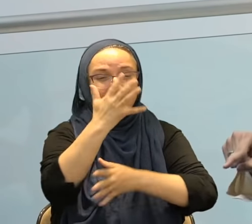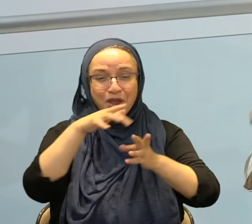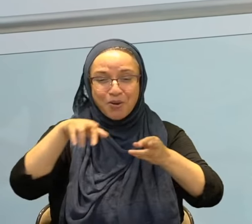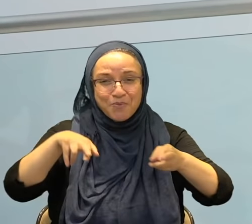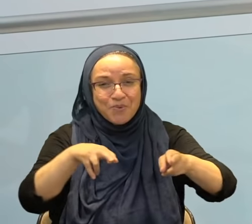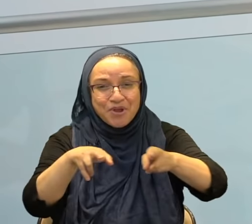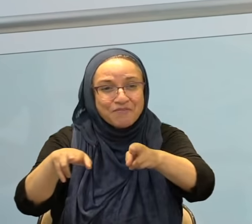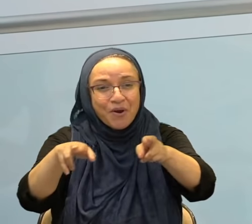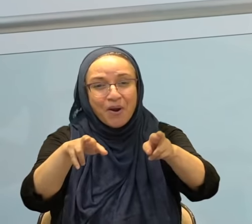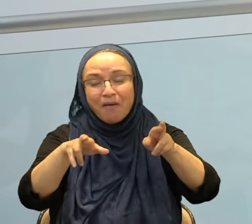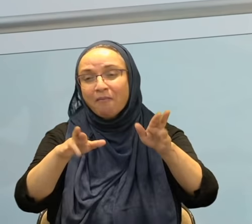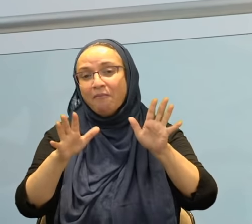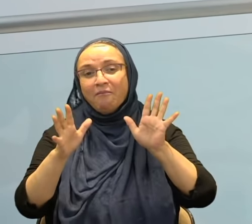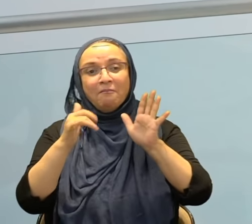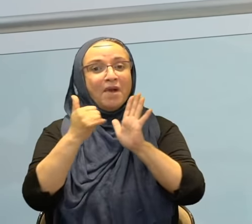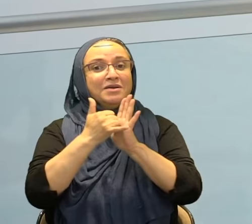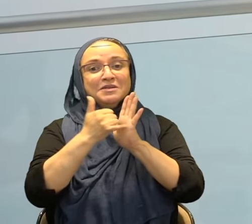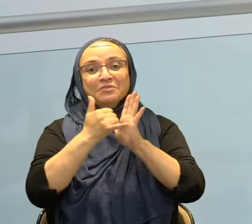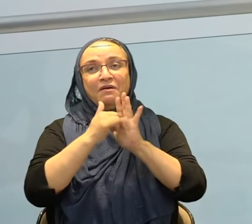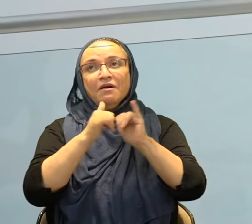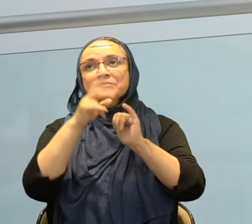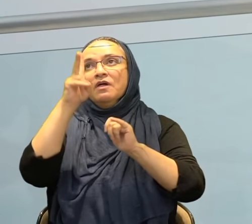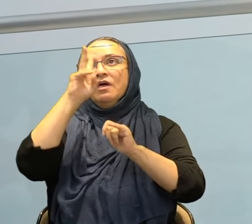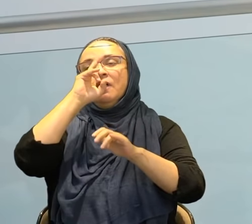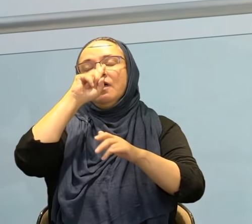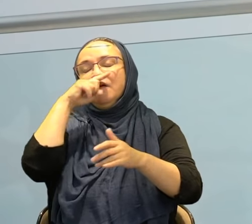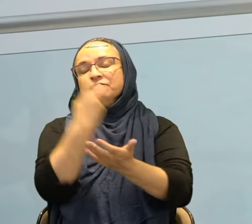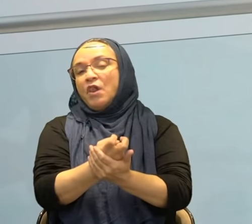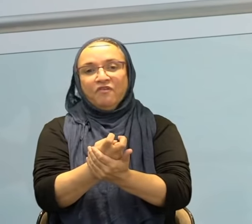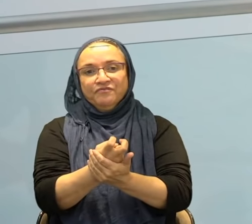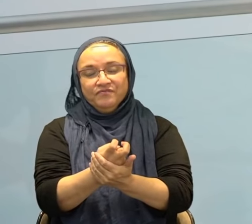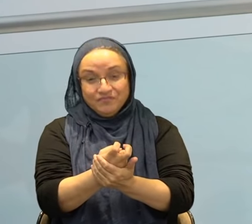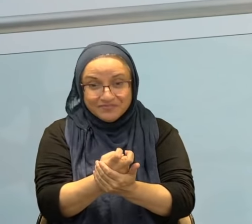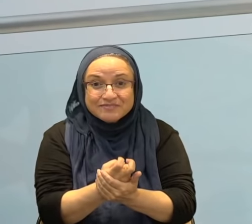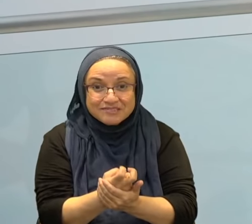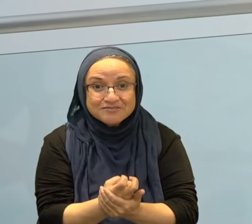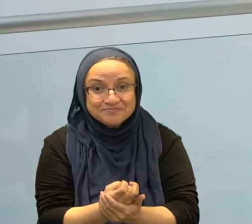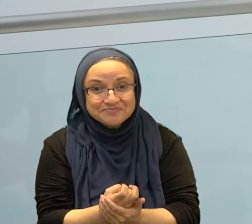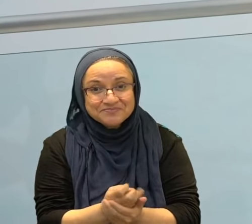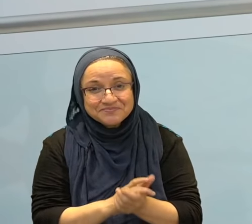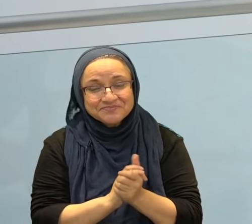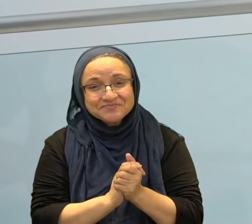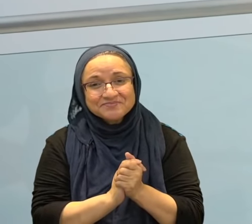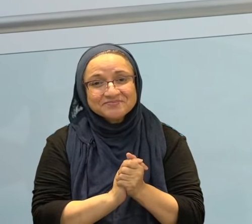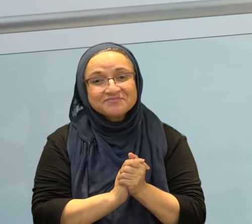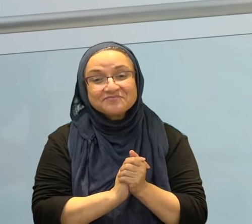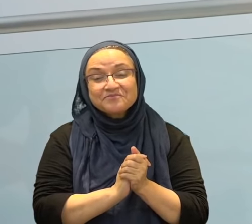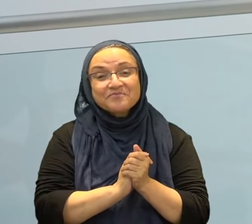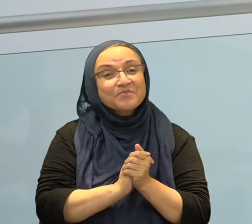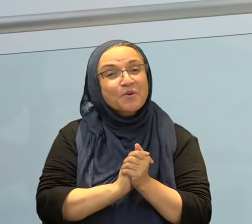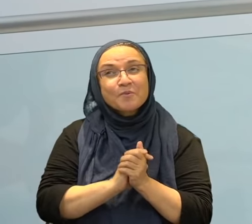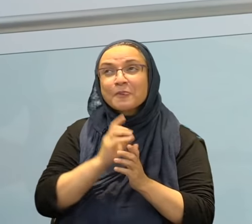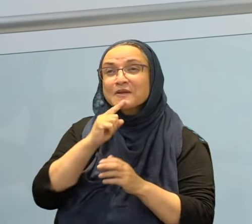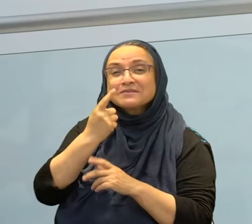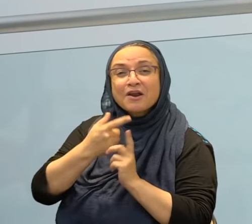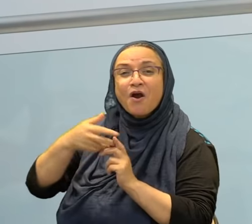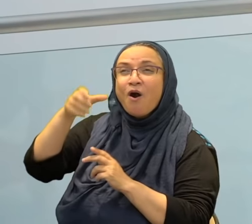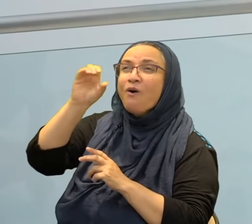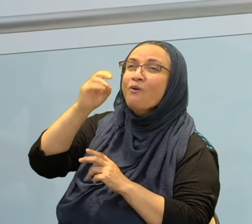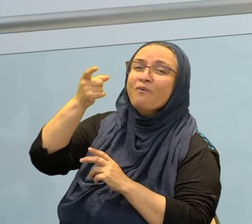you got hit and you responded, right? It's that one moment that you could seize and you could captivate.